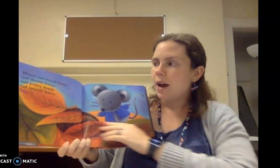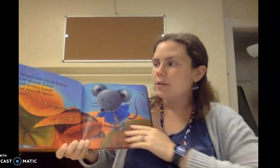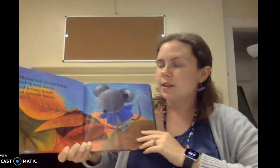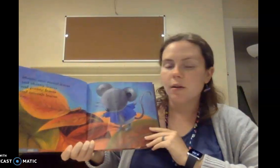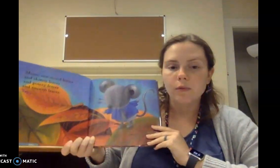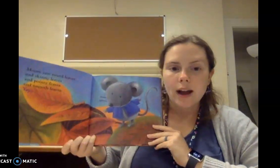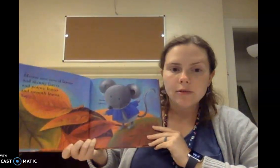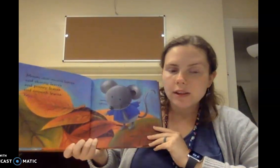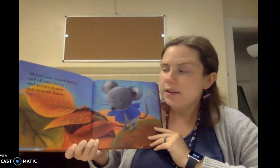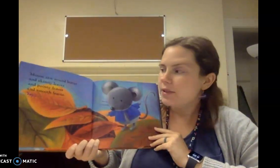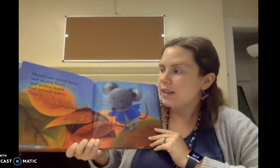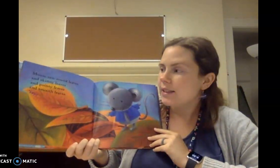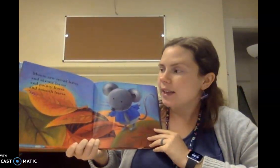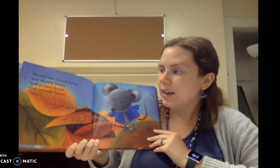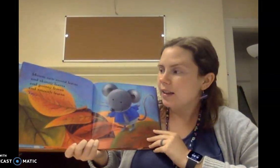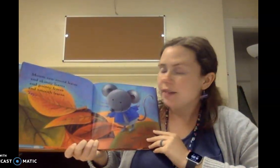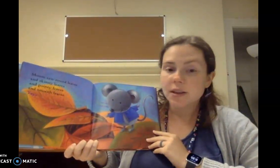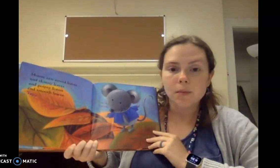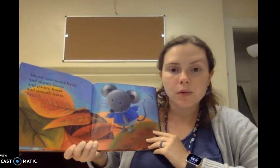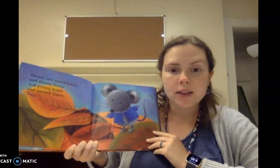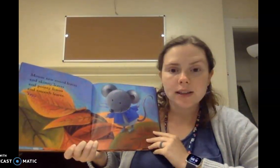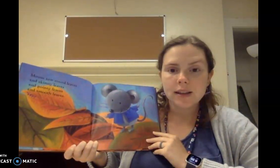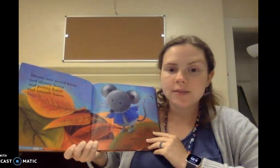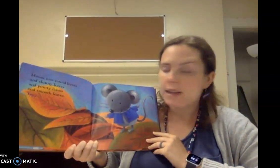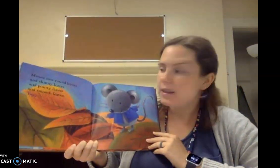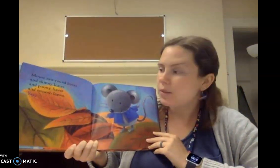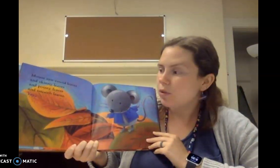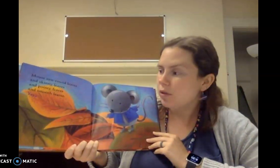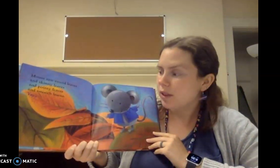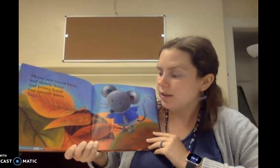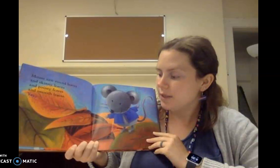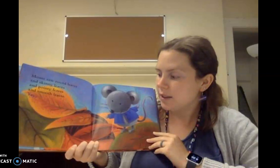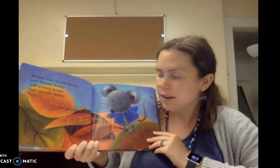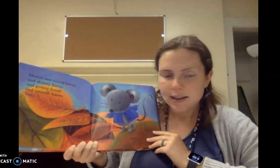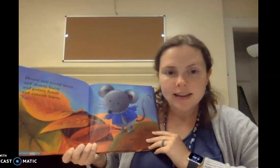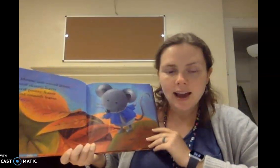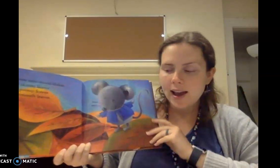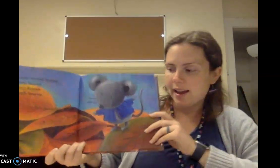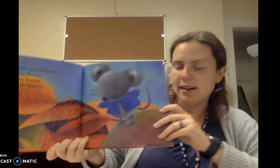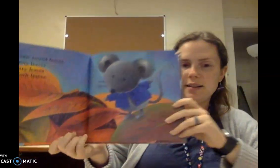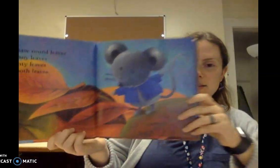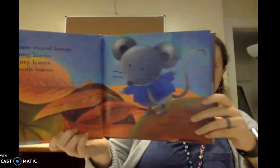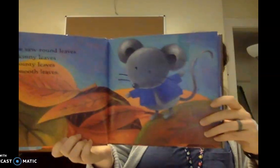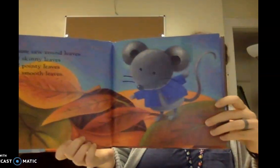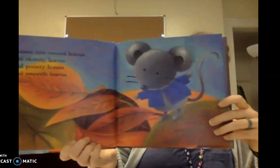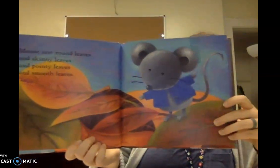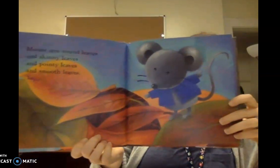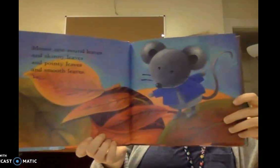Mouse saw round leaves and skinny leaves and pointy leaves and smooth leaves. Yay!